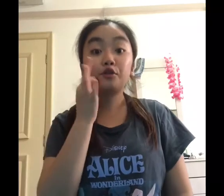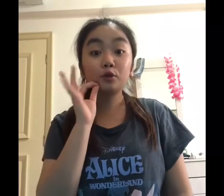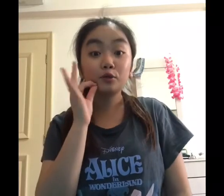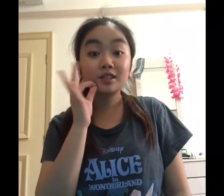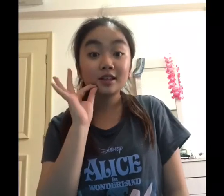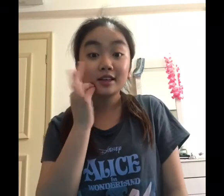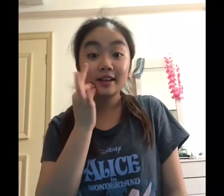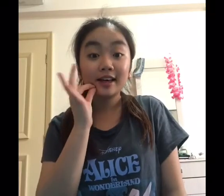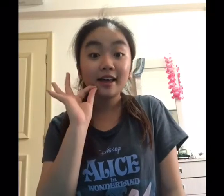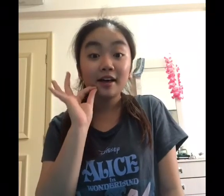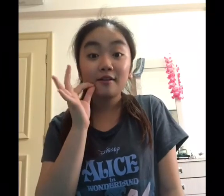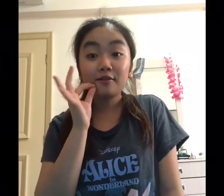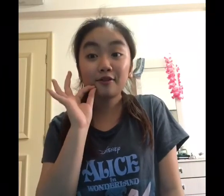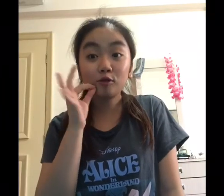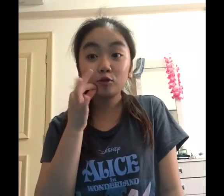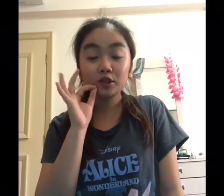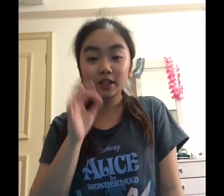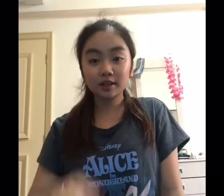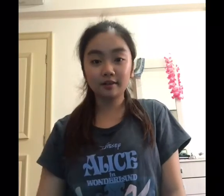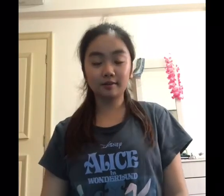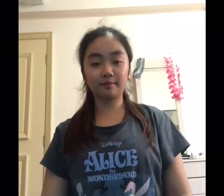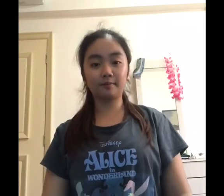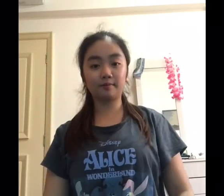Fruit, fruit.